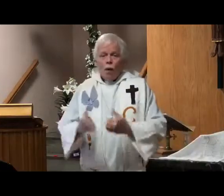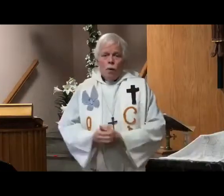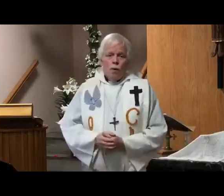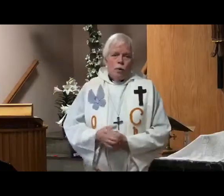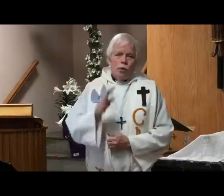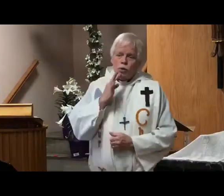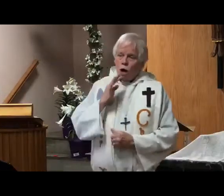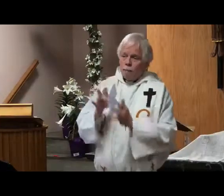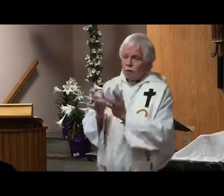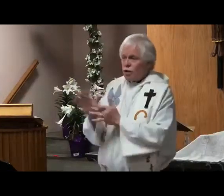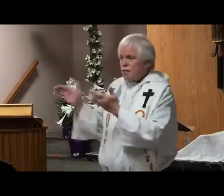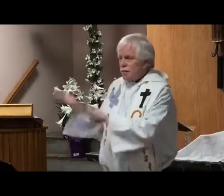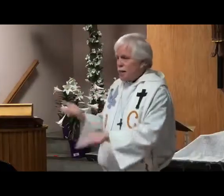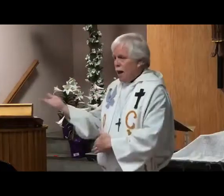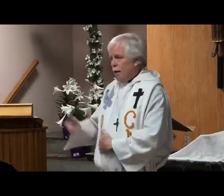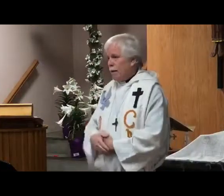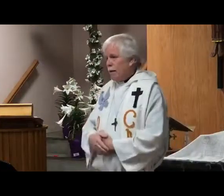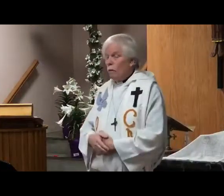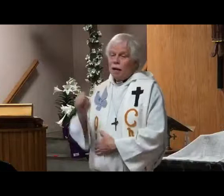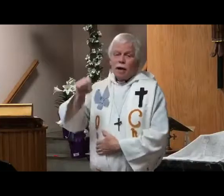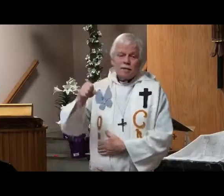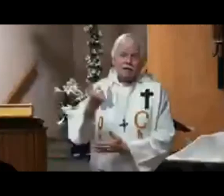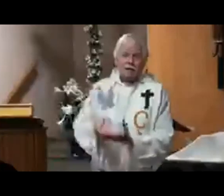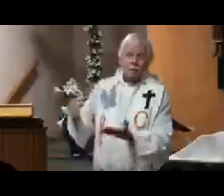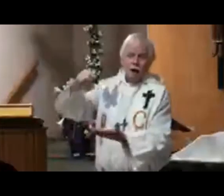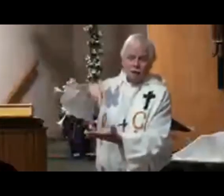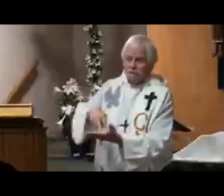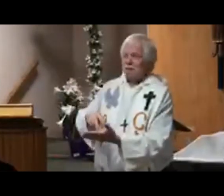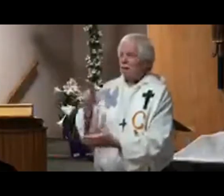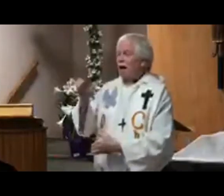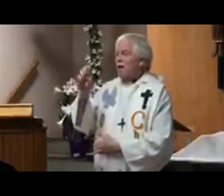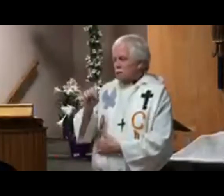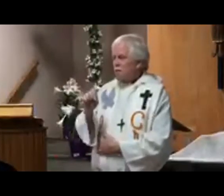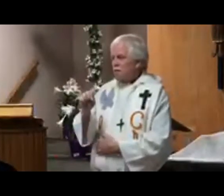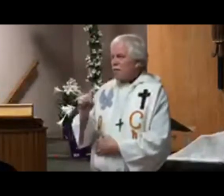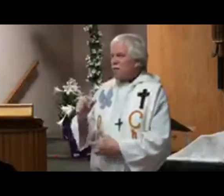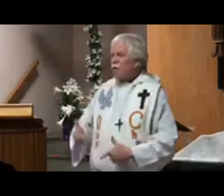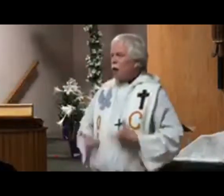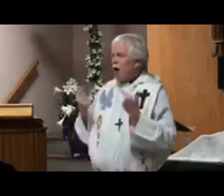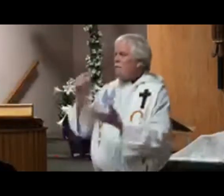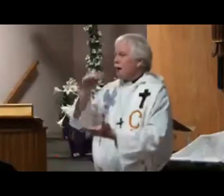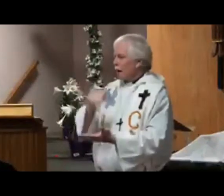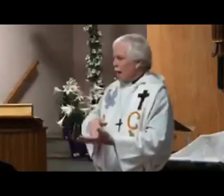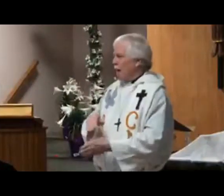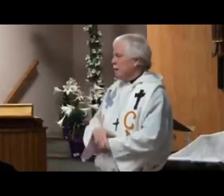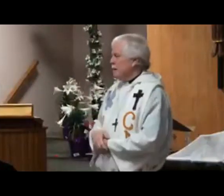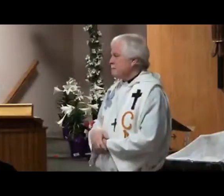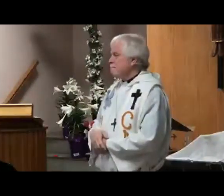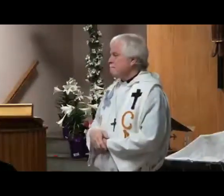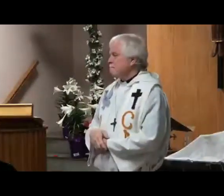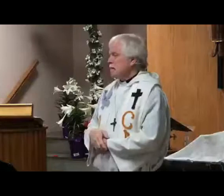And now, when you talk about Jesus dying, oh, and yes, he did rise Lazarus to life